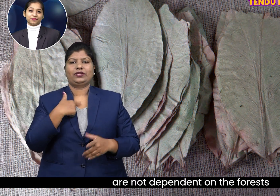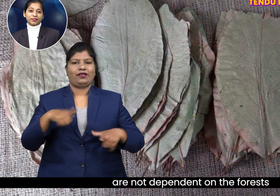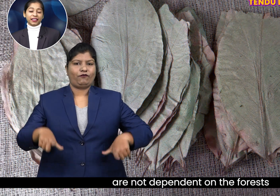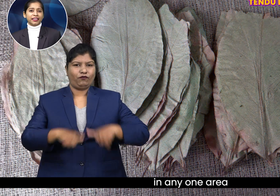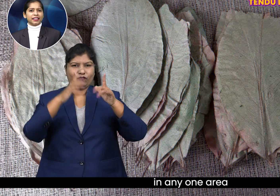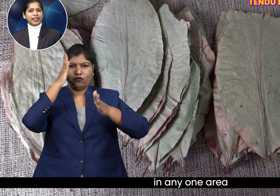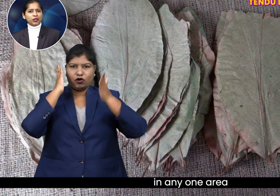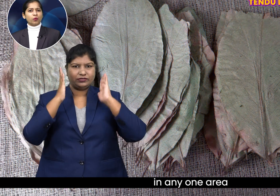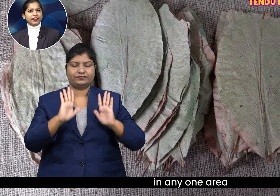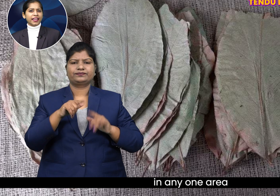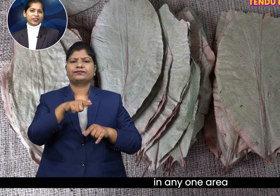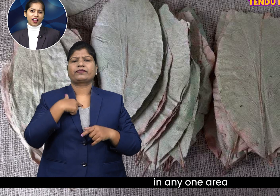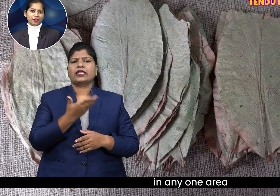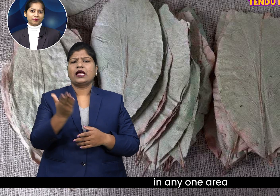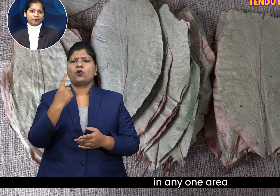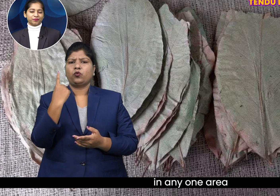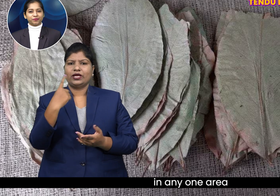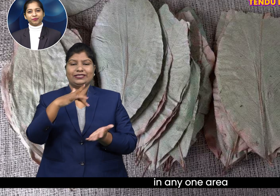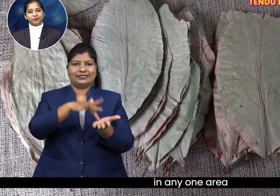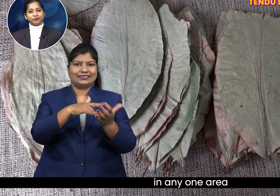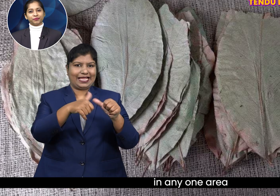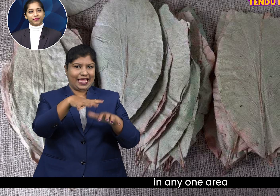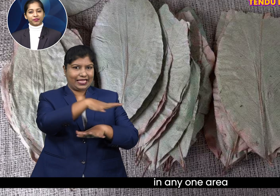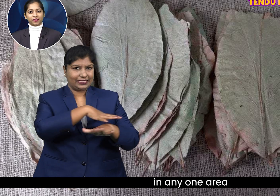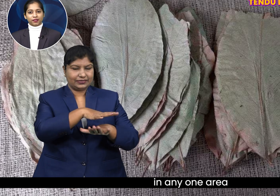forest in any one area